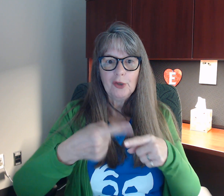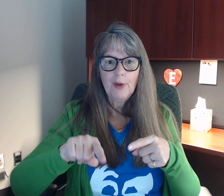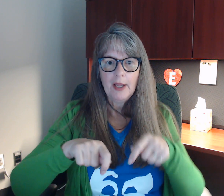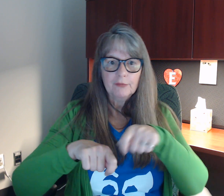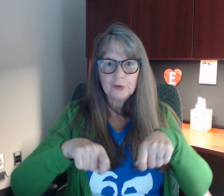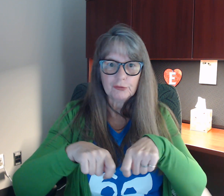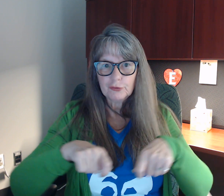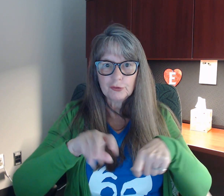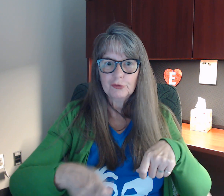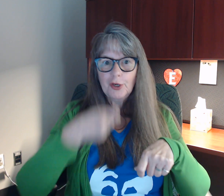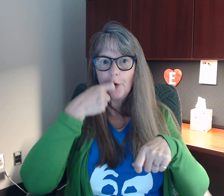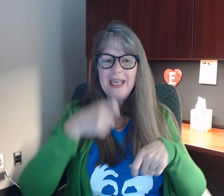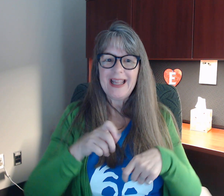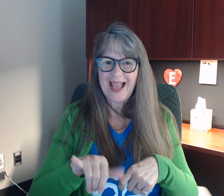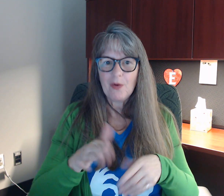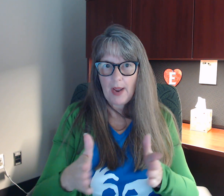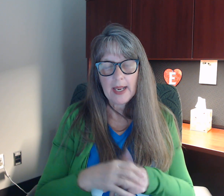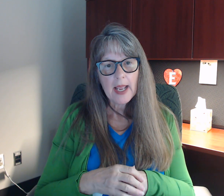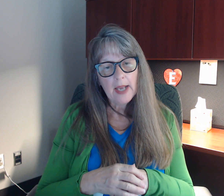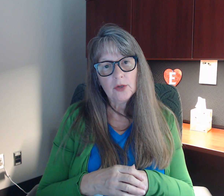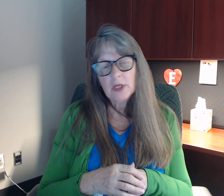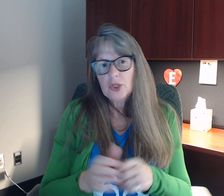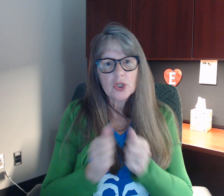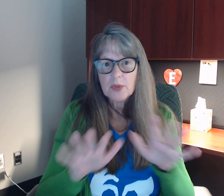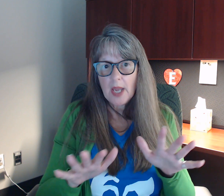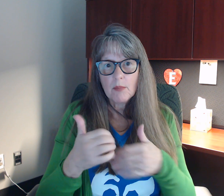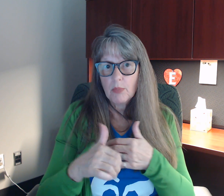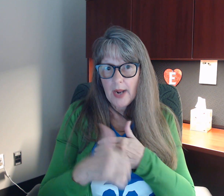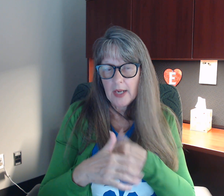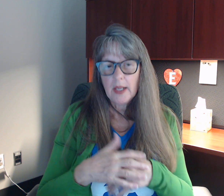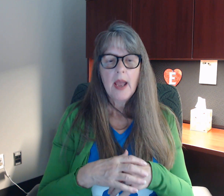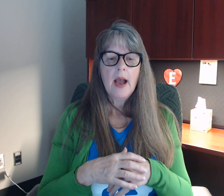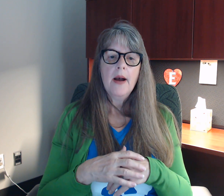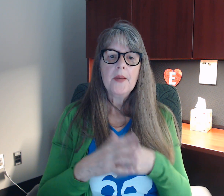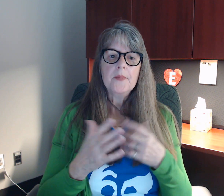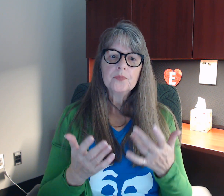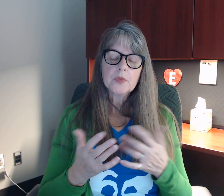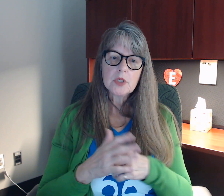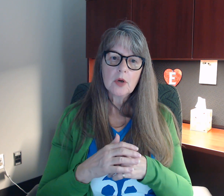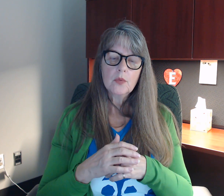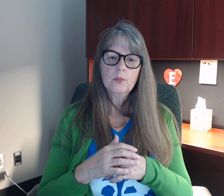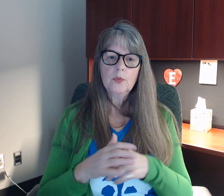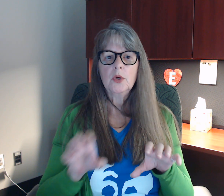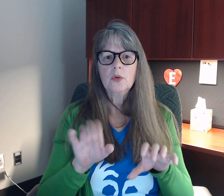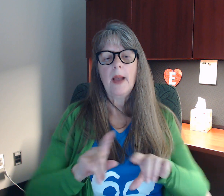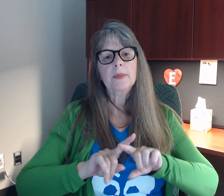knife, eat it that way. And it's just without bread. So you could do that, but you have